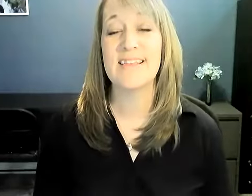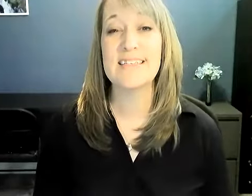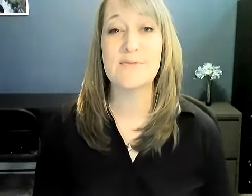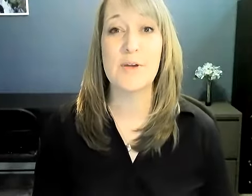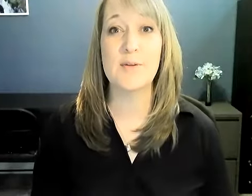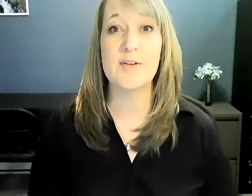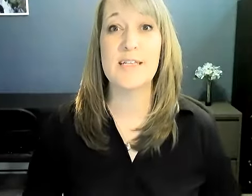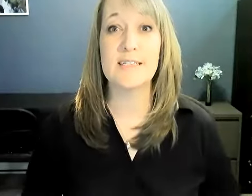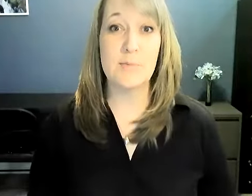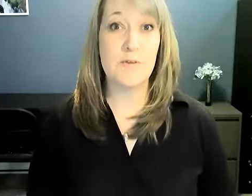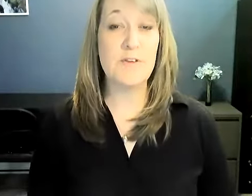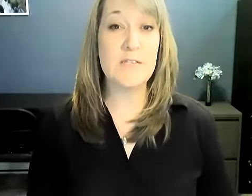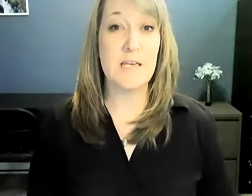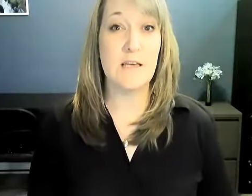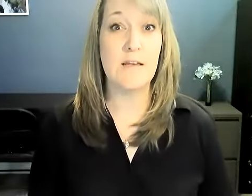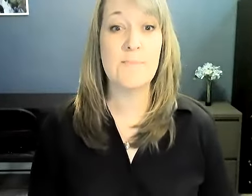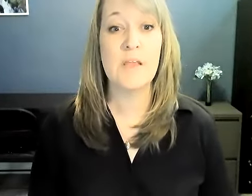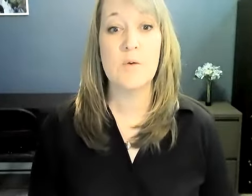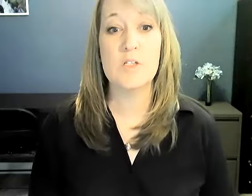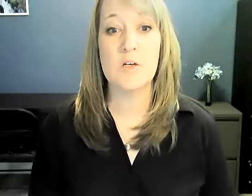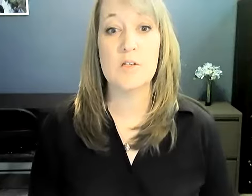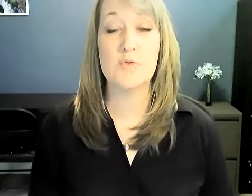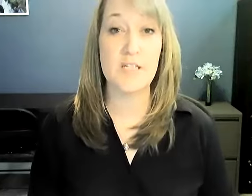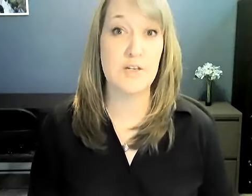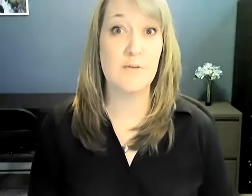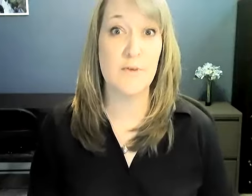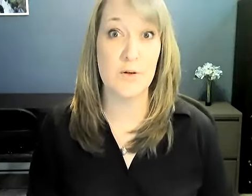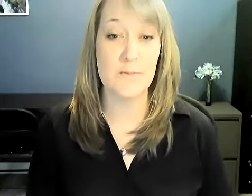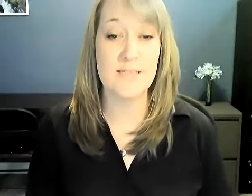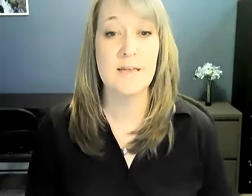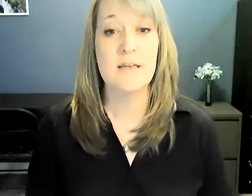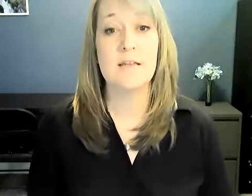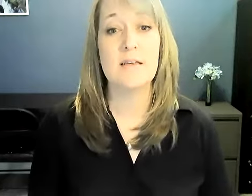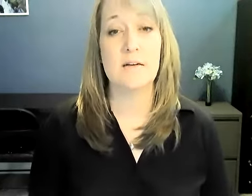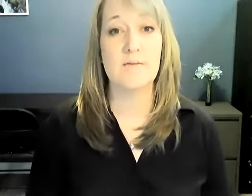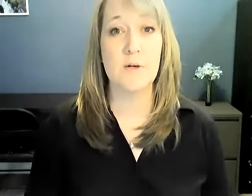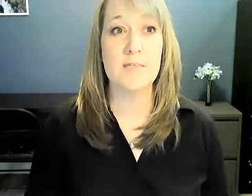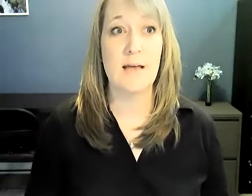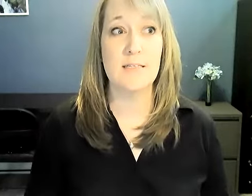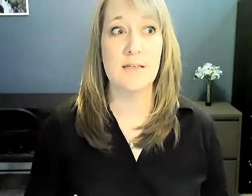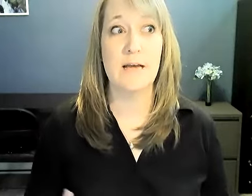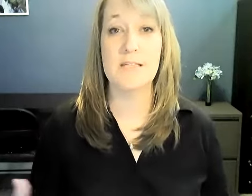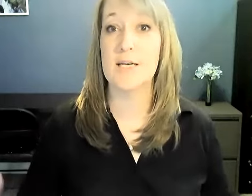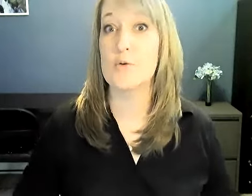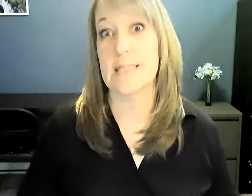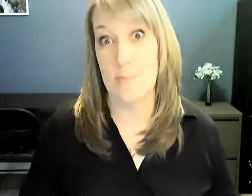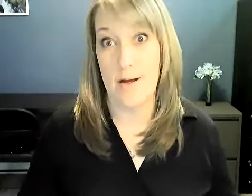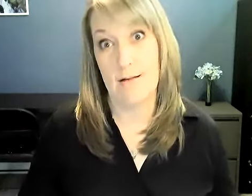This is vocabulary list number 15, which are directional verbs. These are verbs that have to go somewhere.